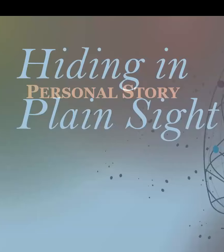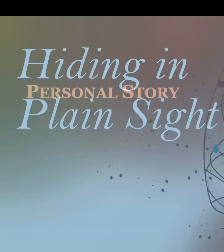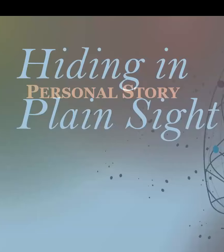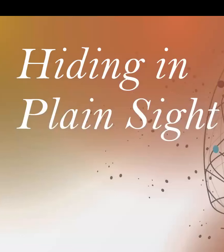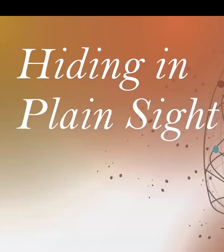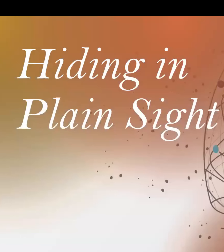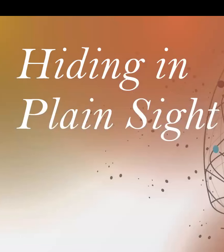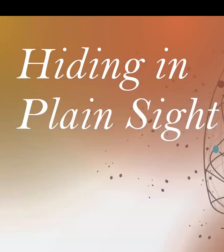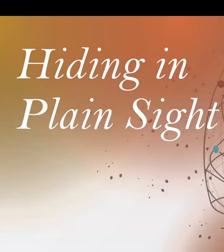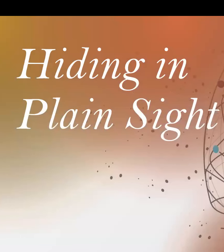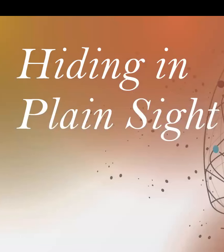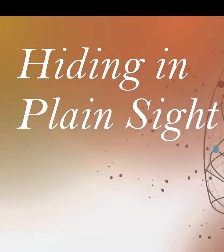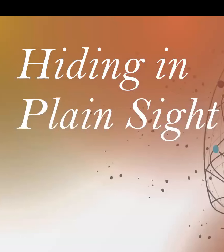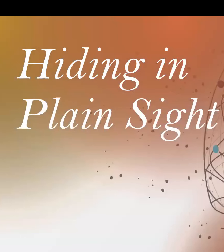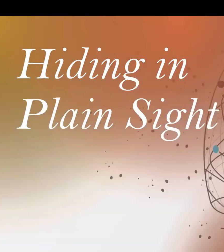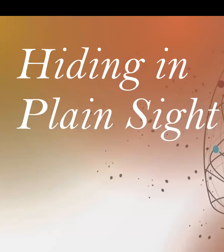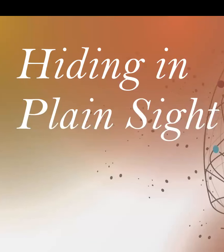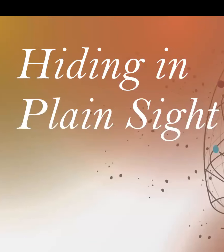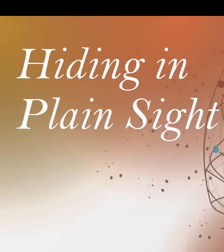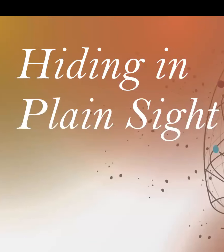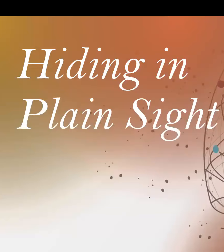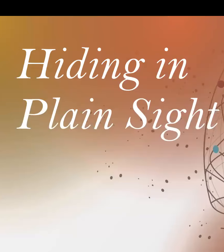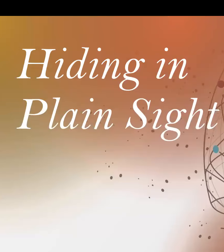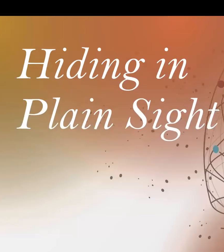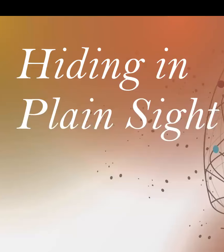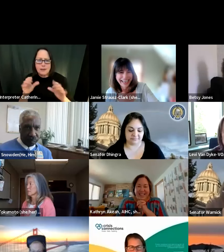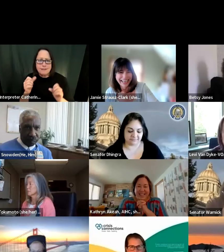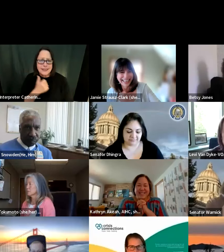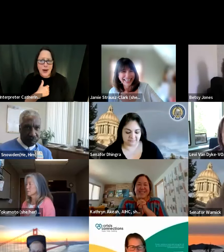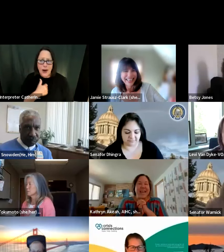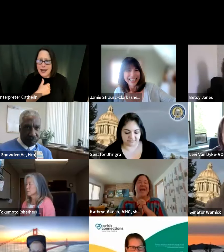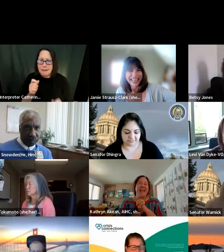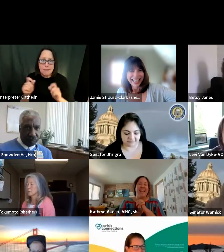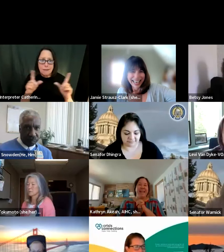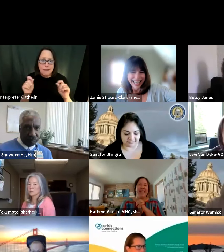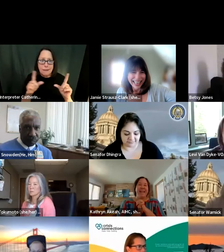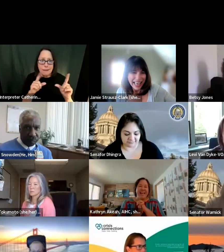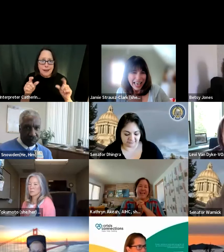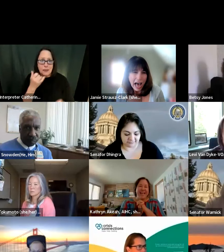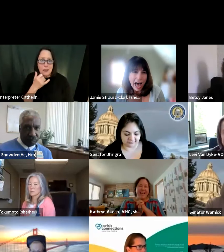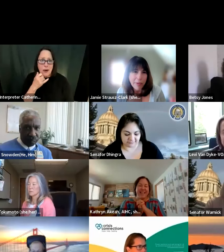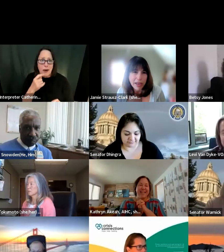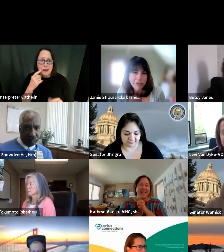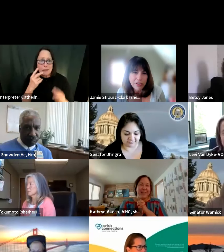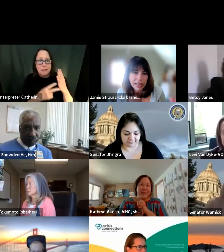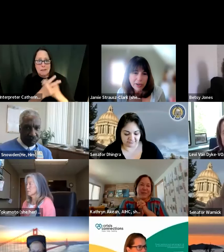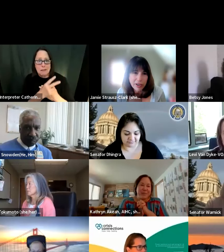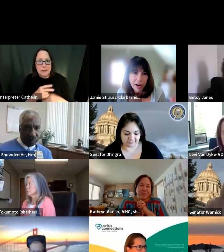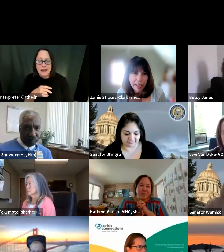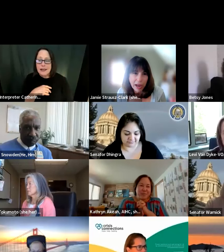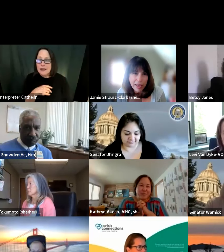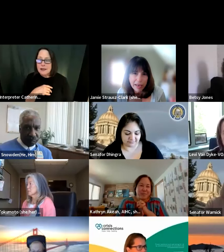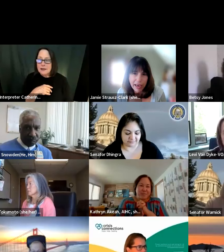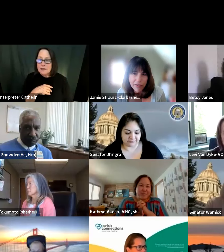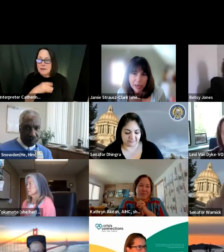that's not quite right. Let's there. Sorry, we're giving you a little spoiler here. That's okay. If those slides aren't in